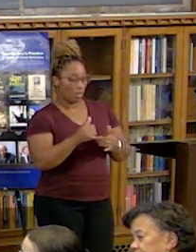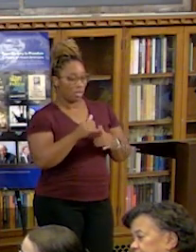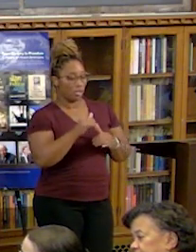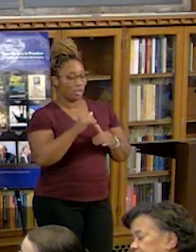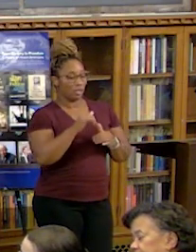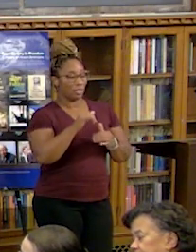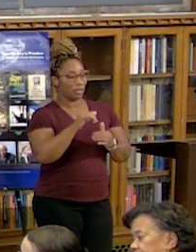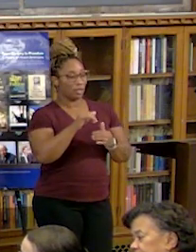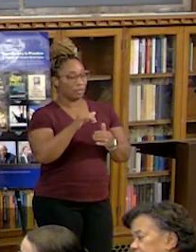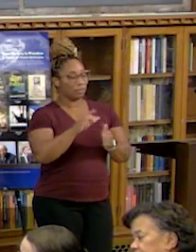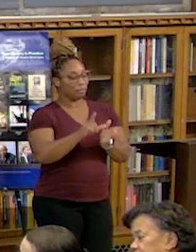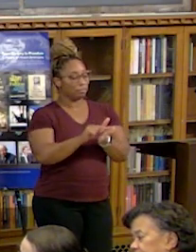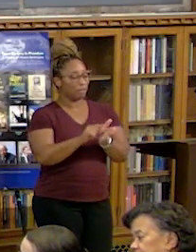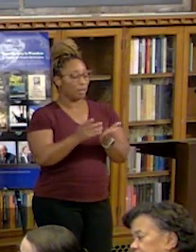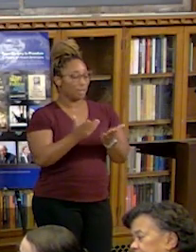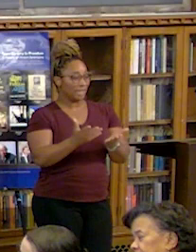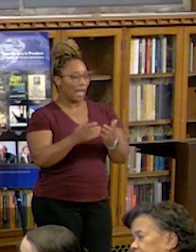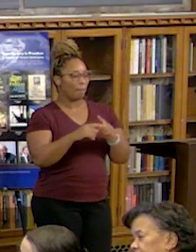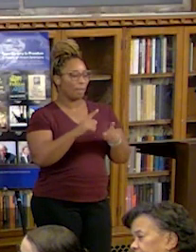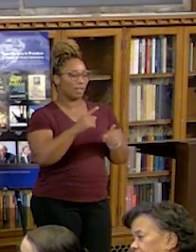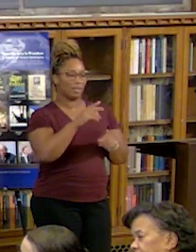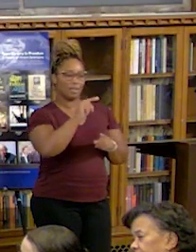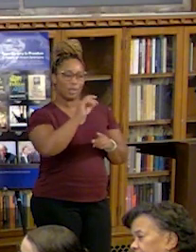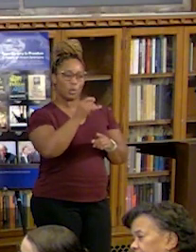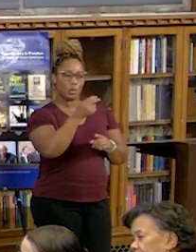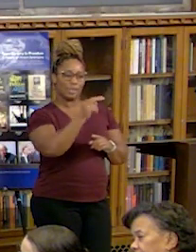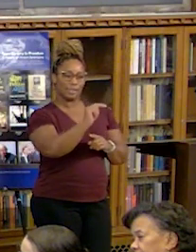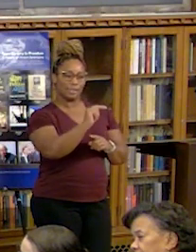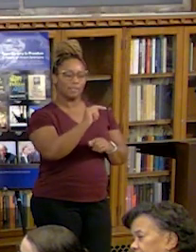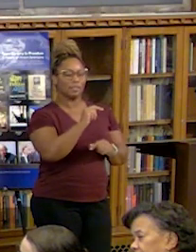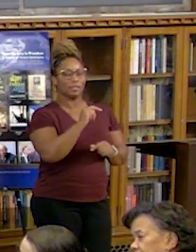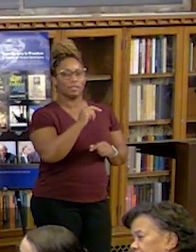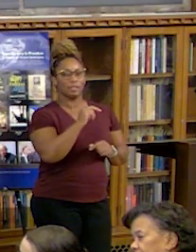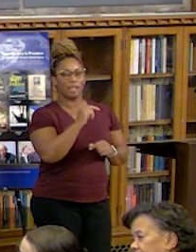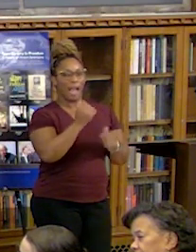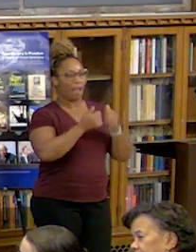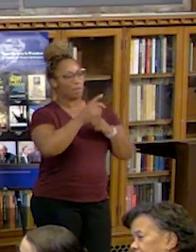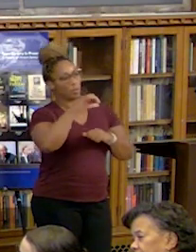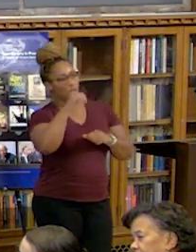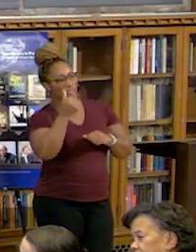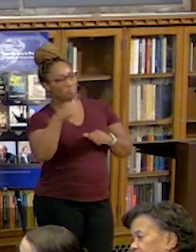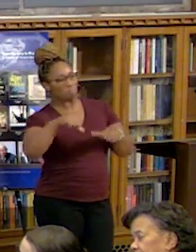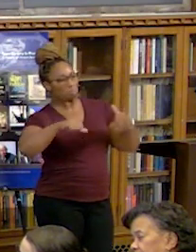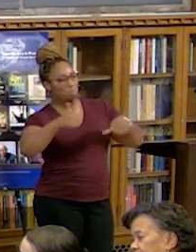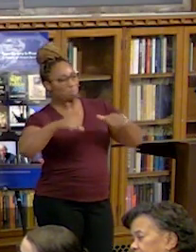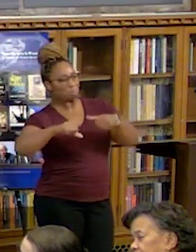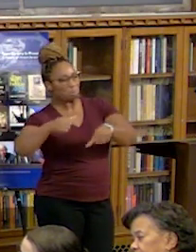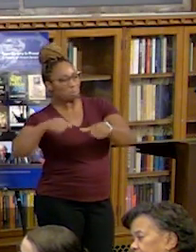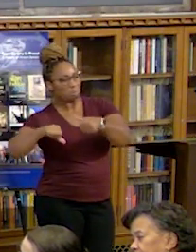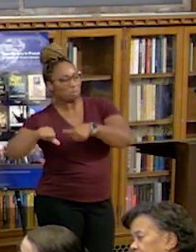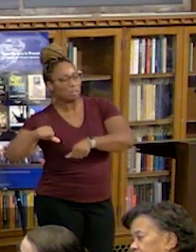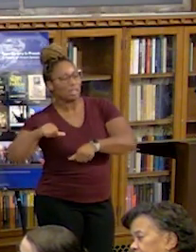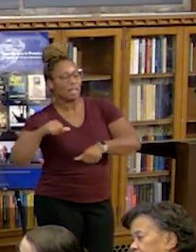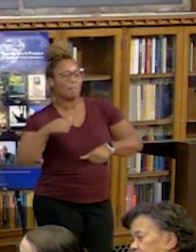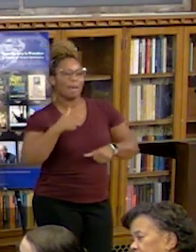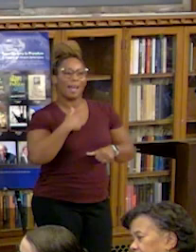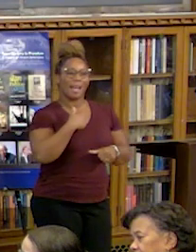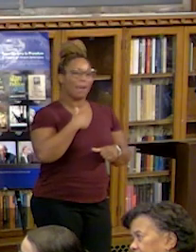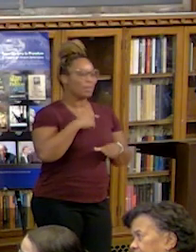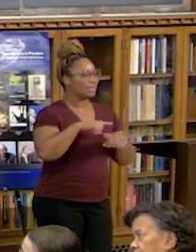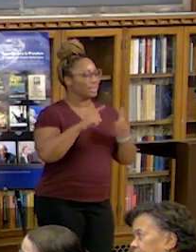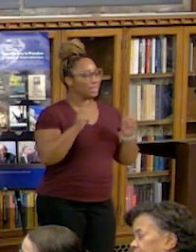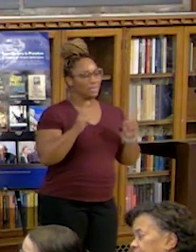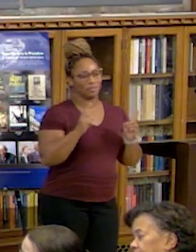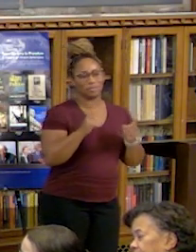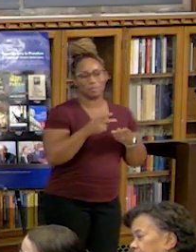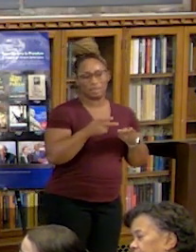book published by Norton um event everybody else sort of turned her down I was in a different